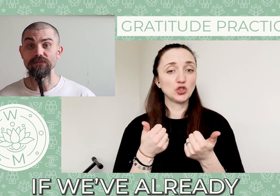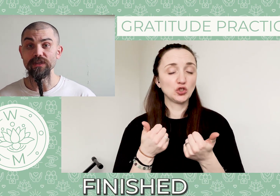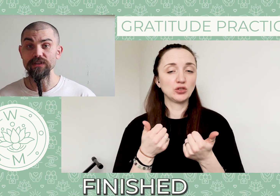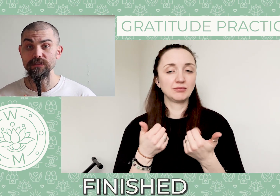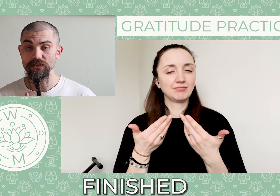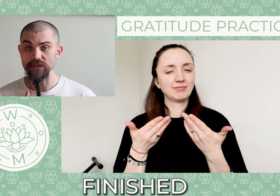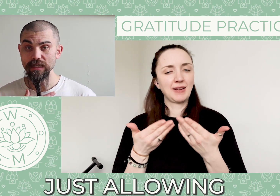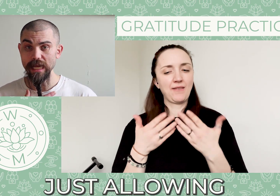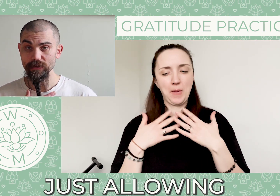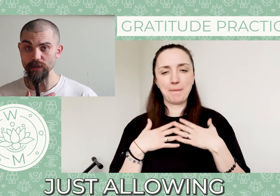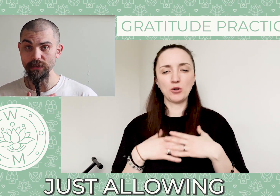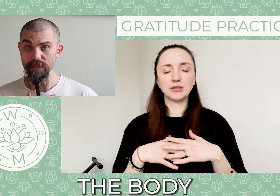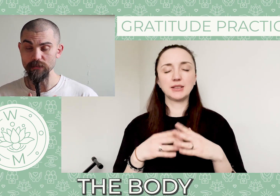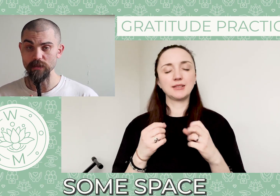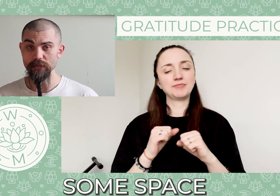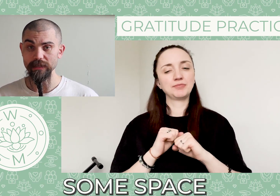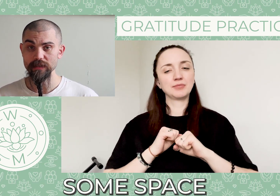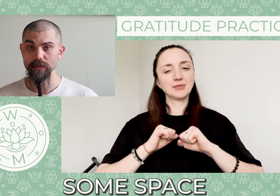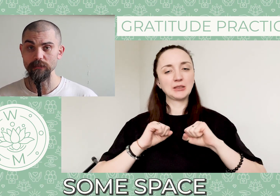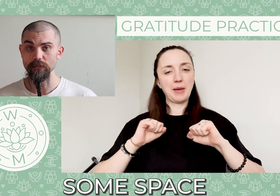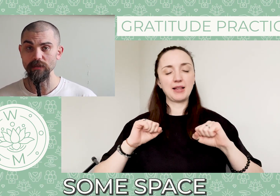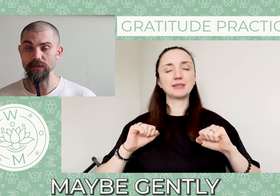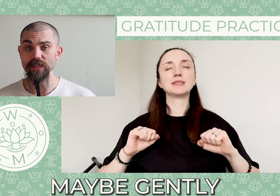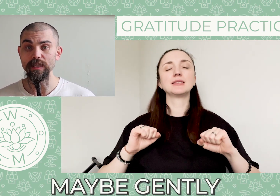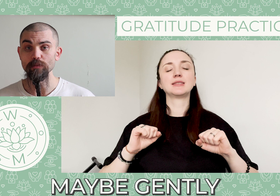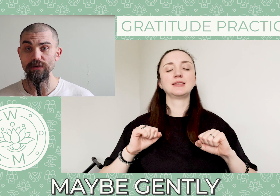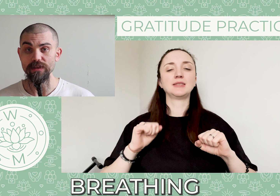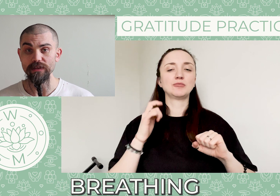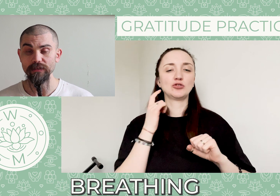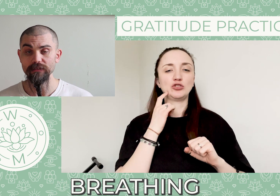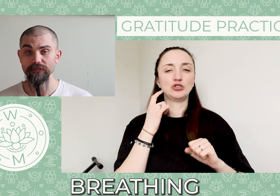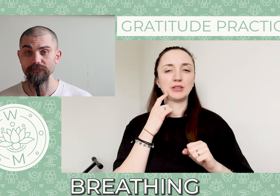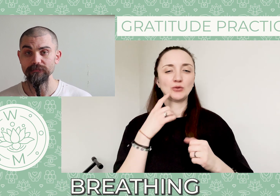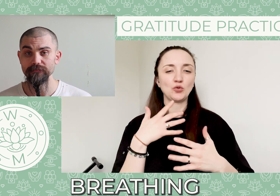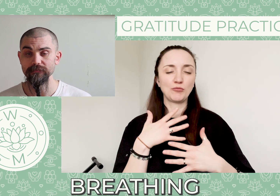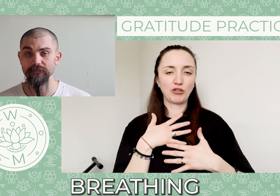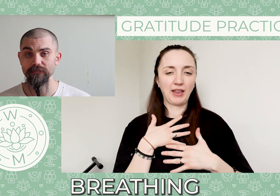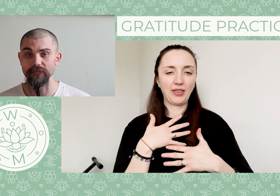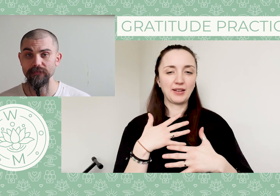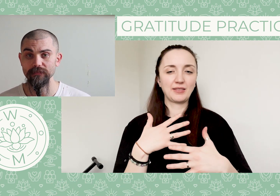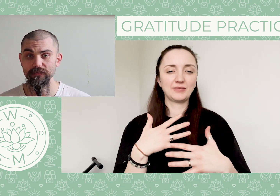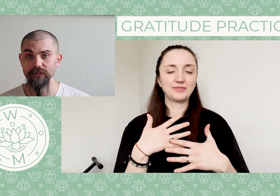If we've already finished, just allowing the body some space, maybe gently breathing,